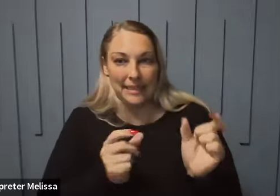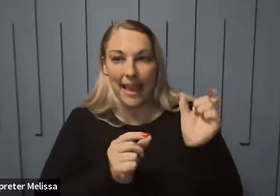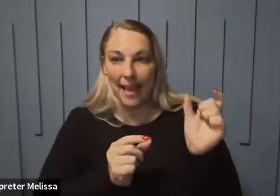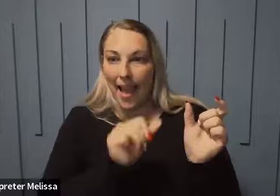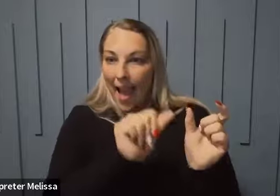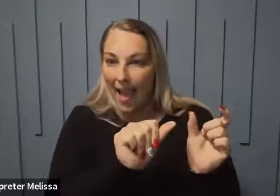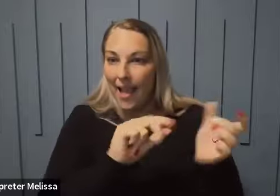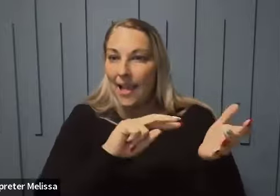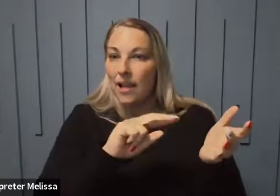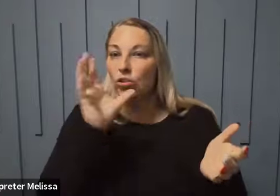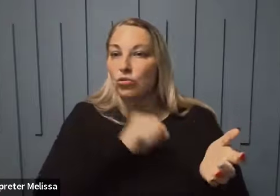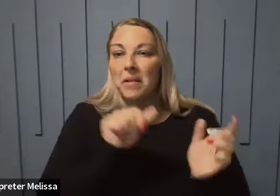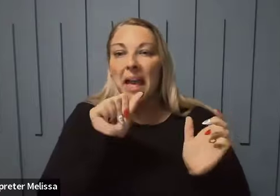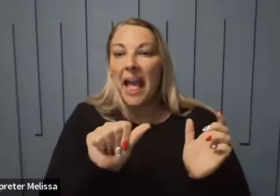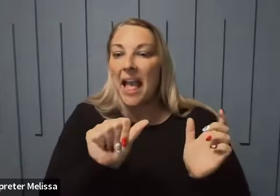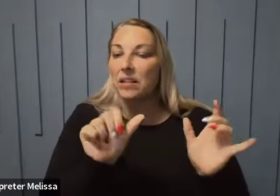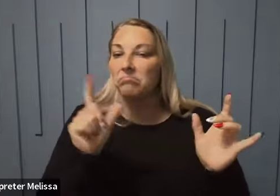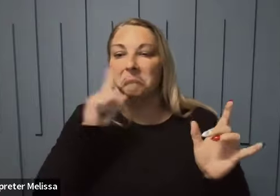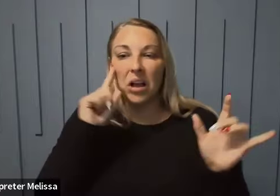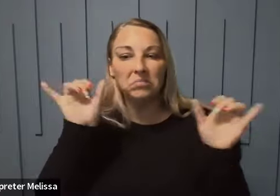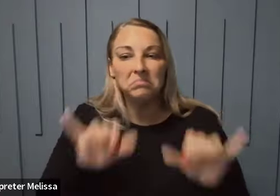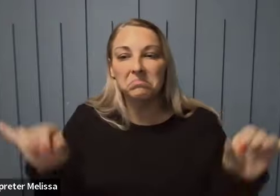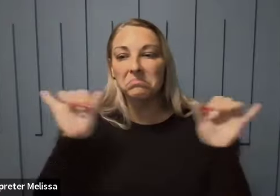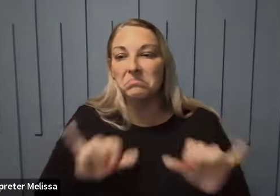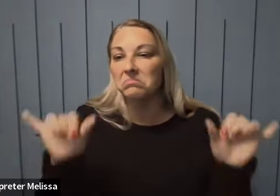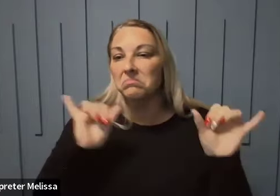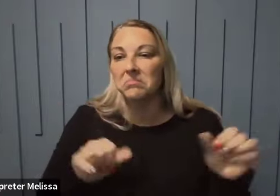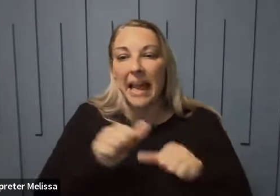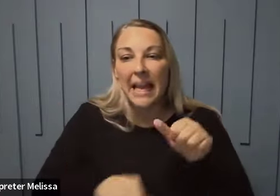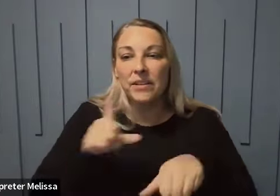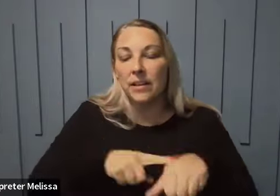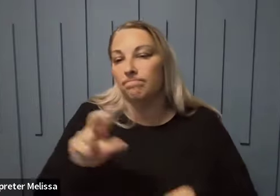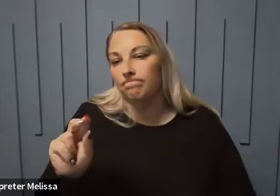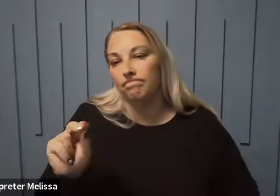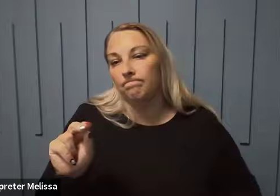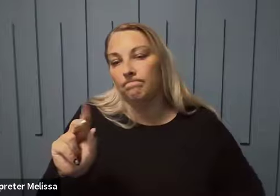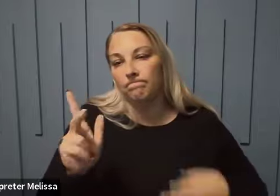they assume it's always making the same sound in the English language, and it is not.